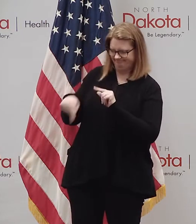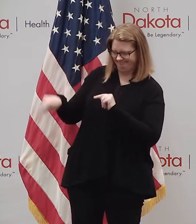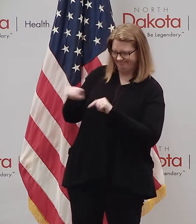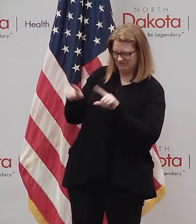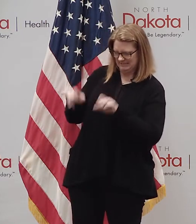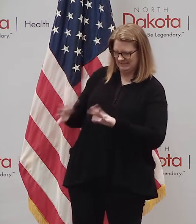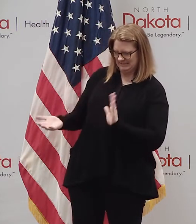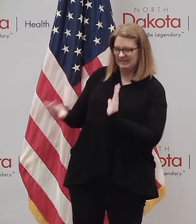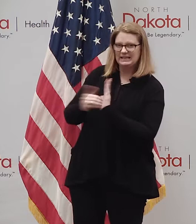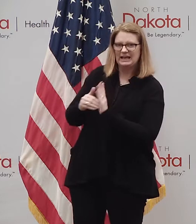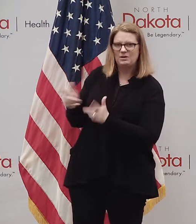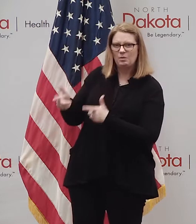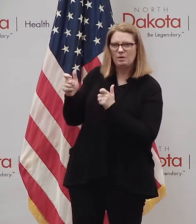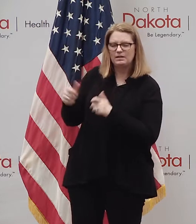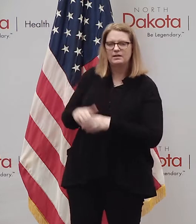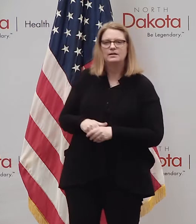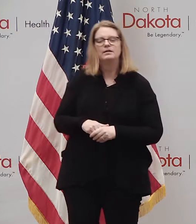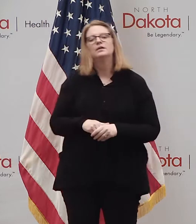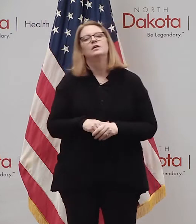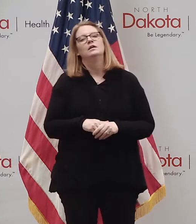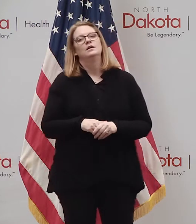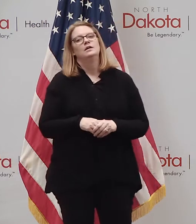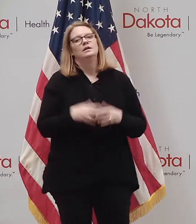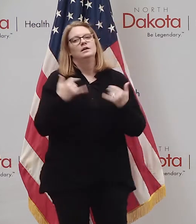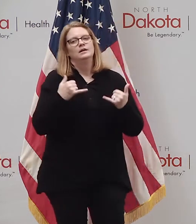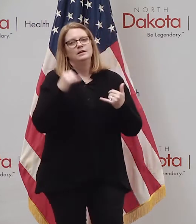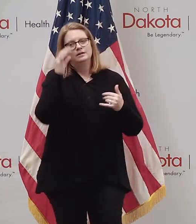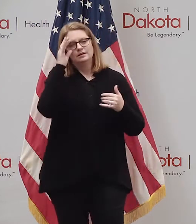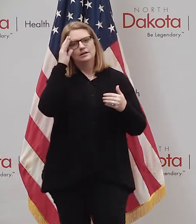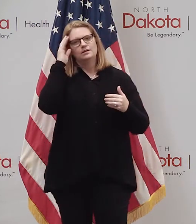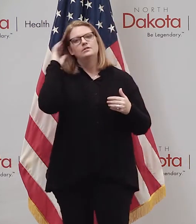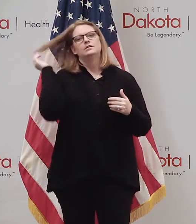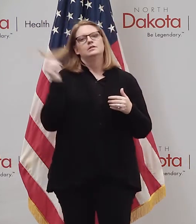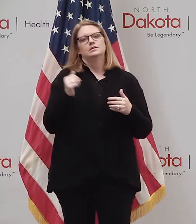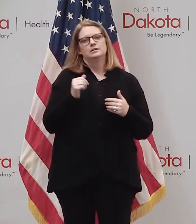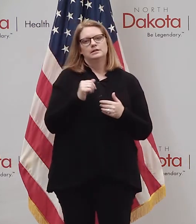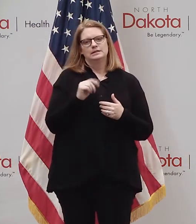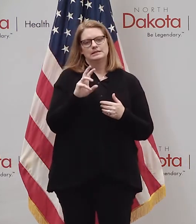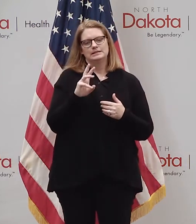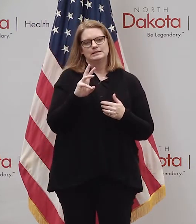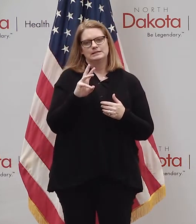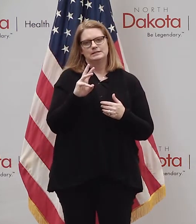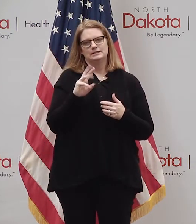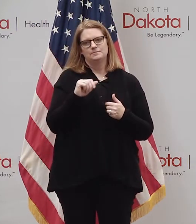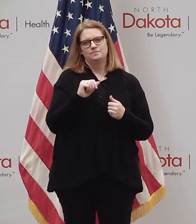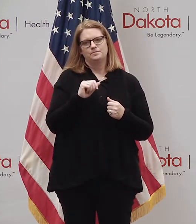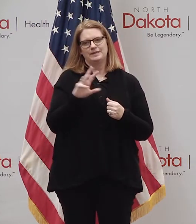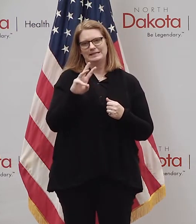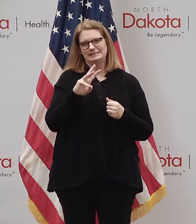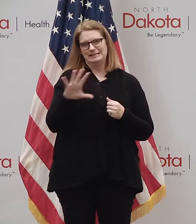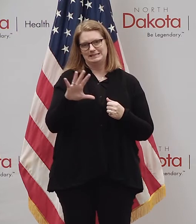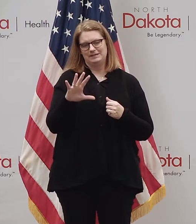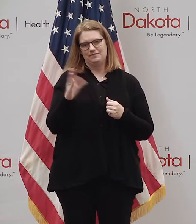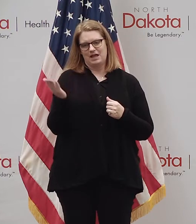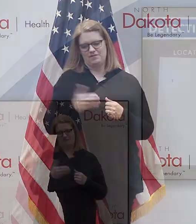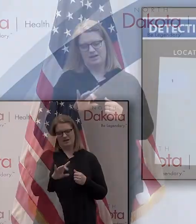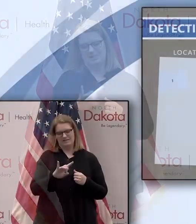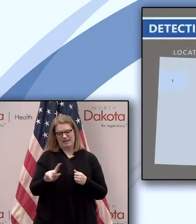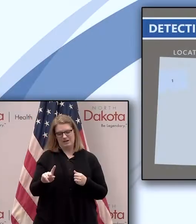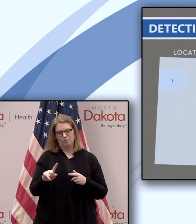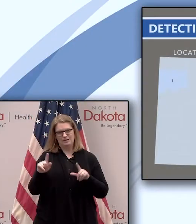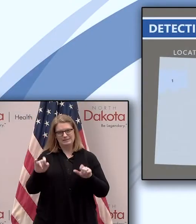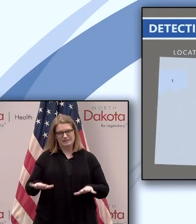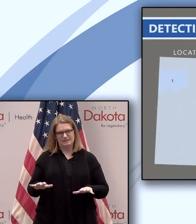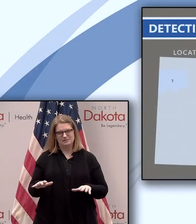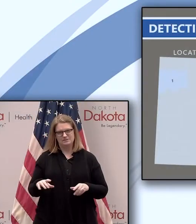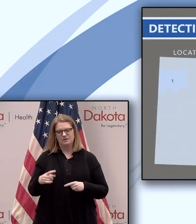retested quickly. To date, we've got 60 five of those 81 tests, and I